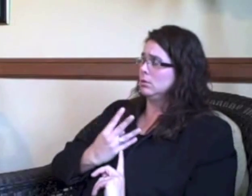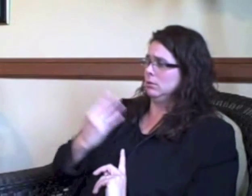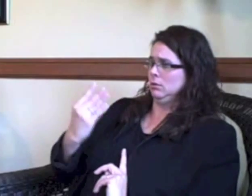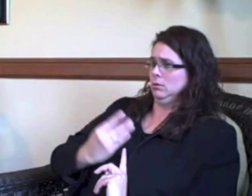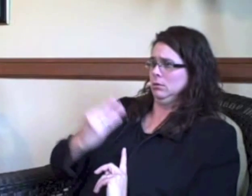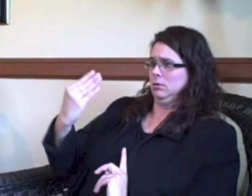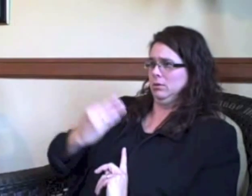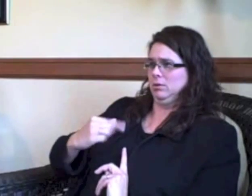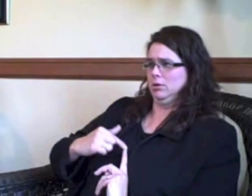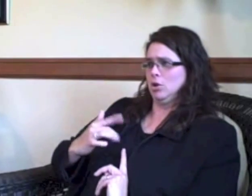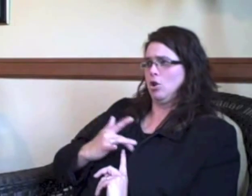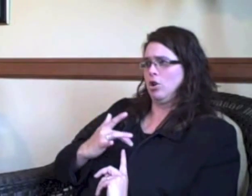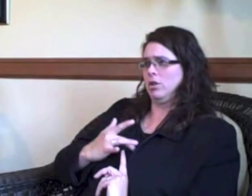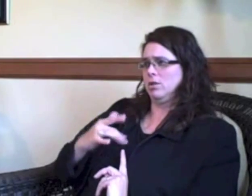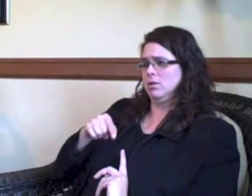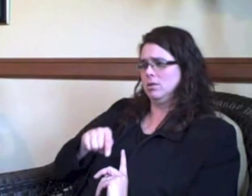God speak to you and speak to your heart.